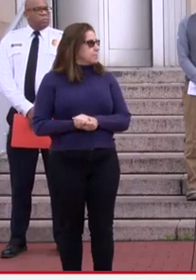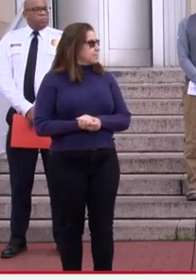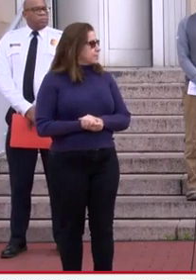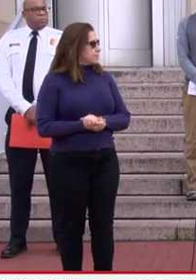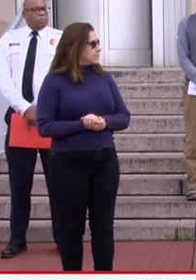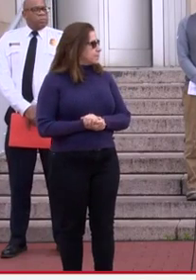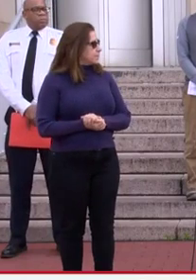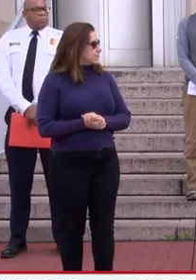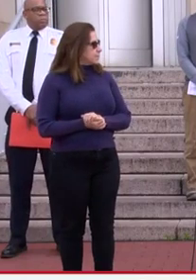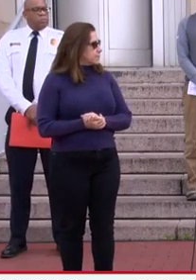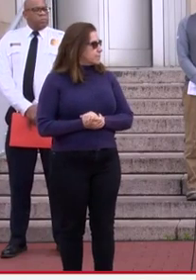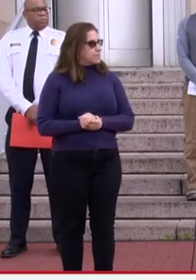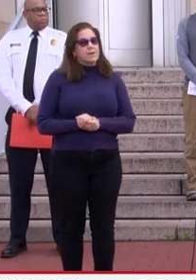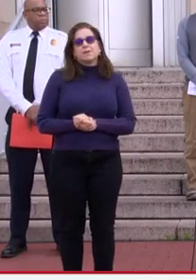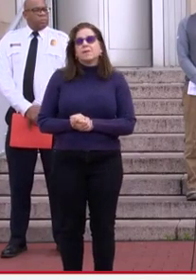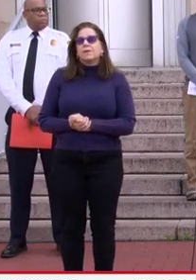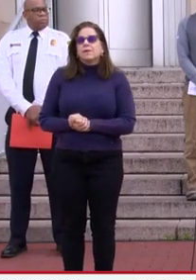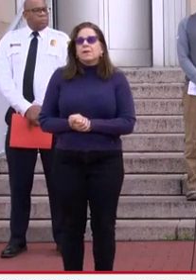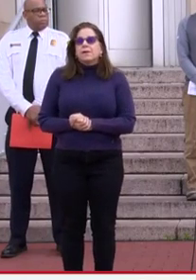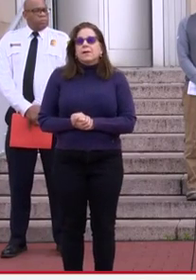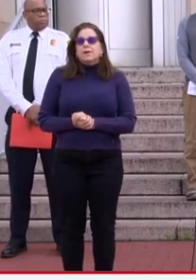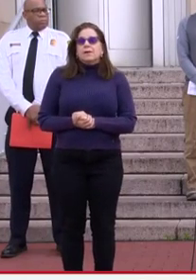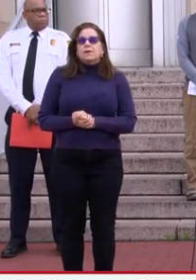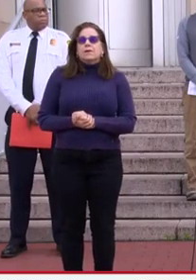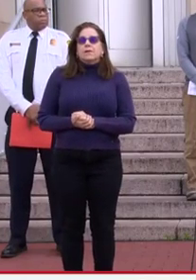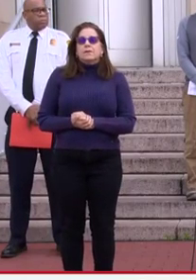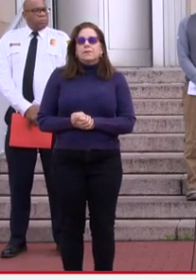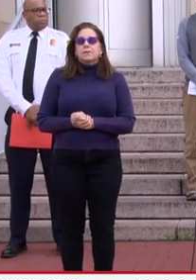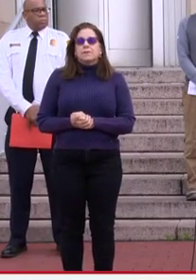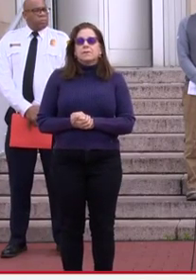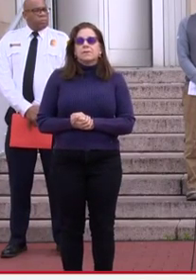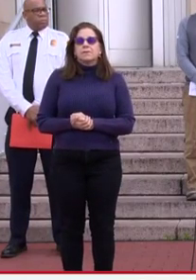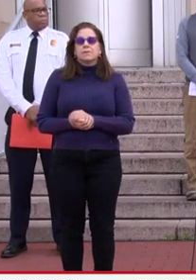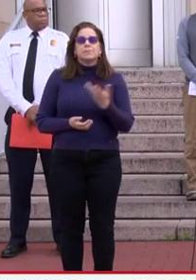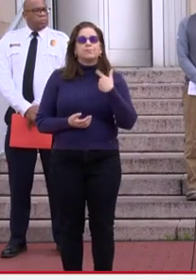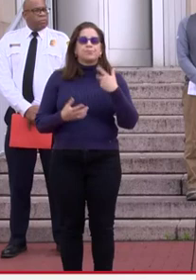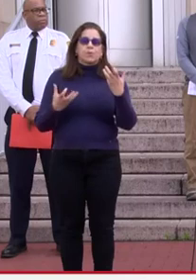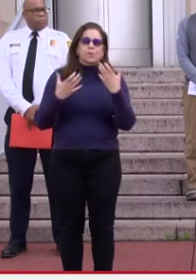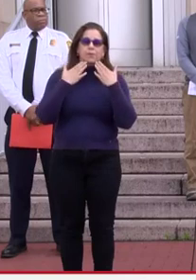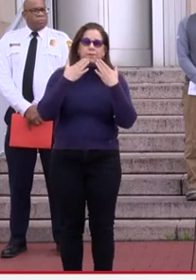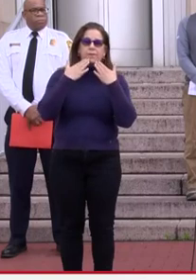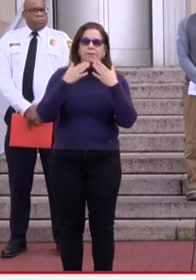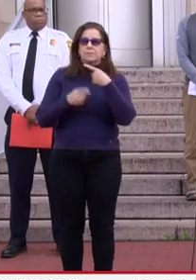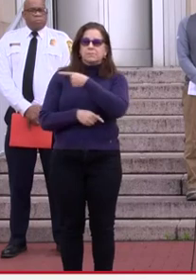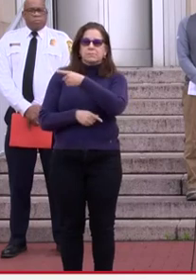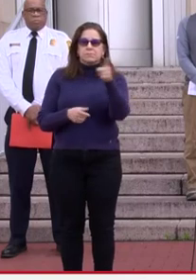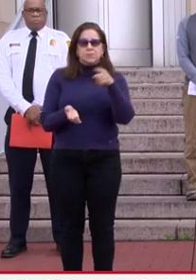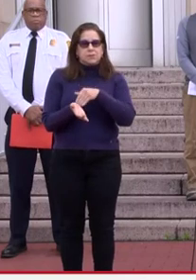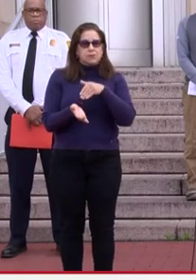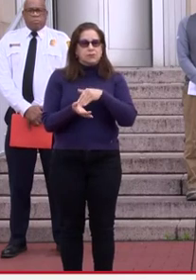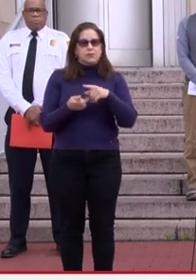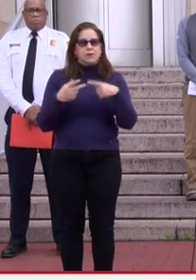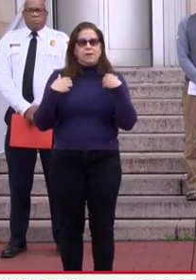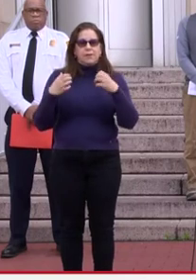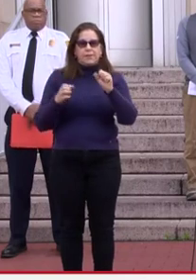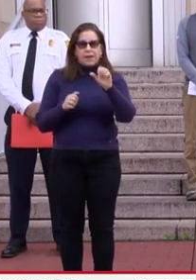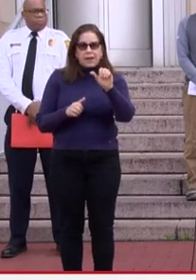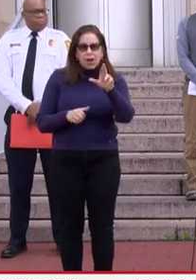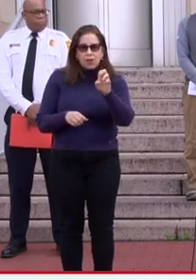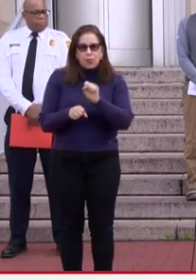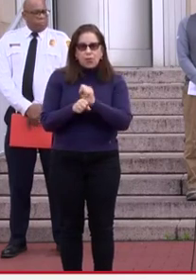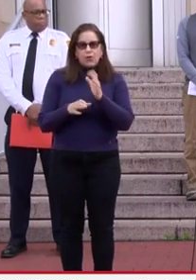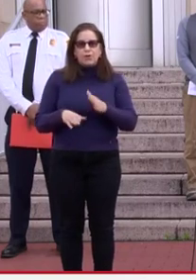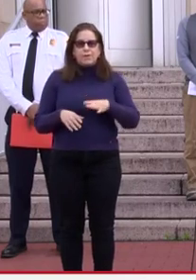I'd like to first begin by thanking the healthcare professionals and first responders who stepped up and answered the call to continue to proudly serve